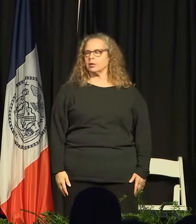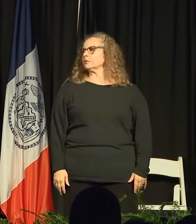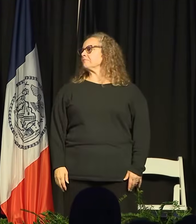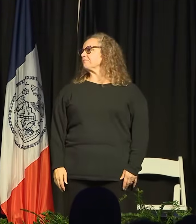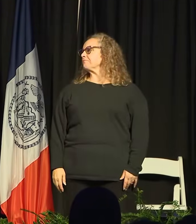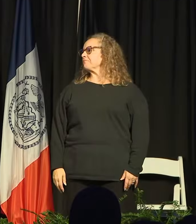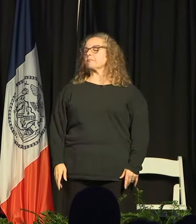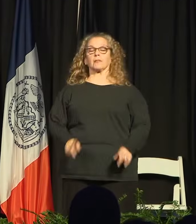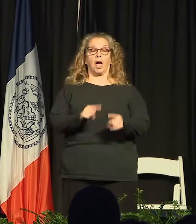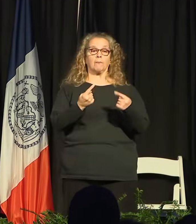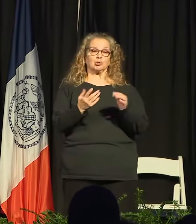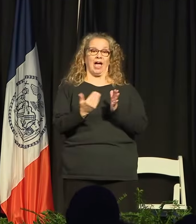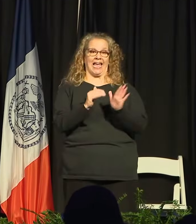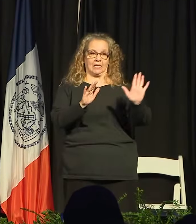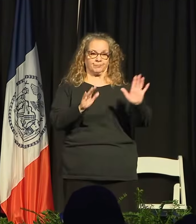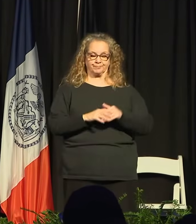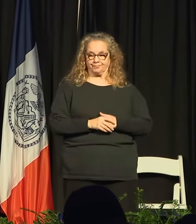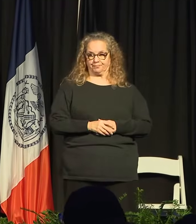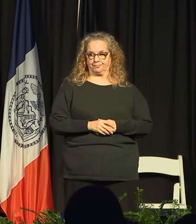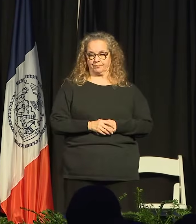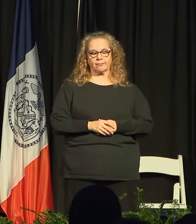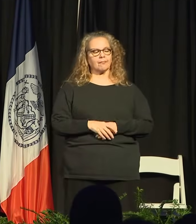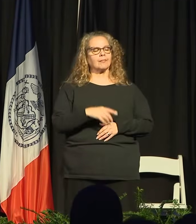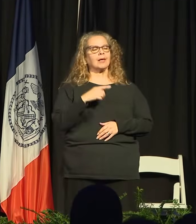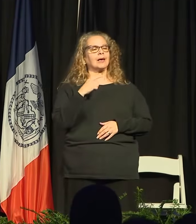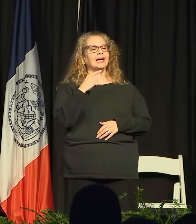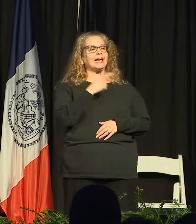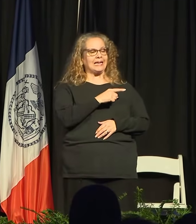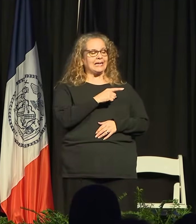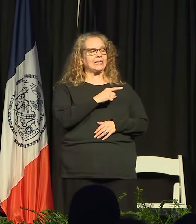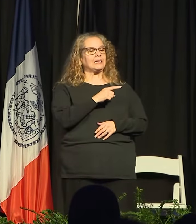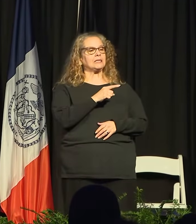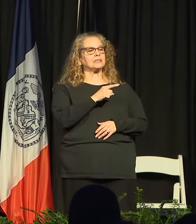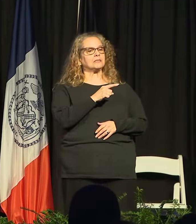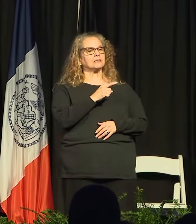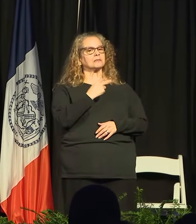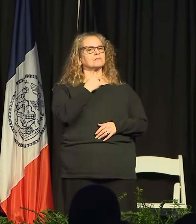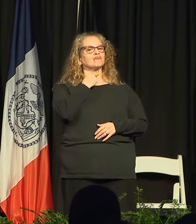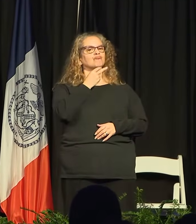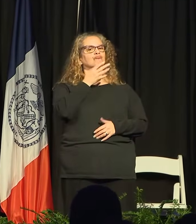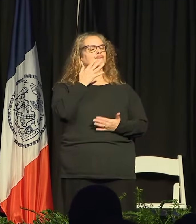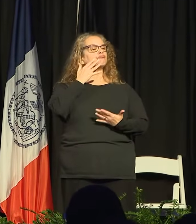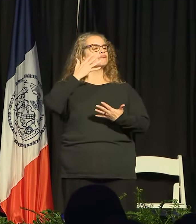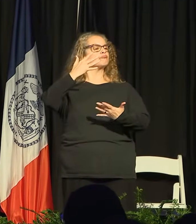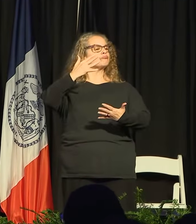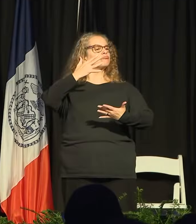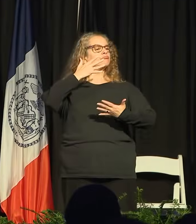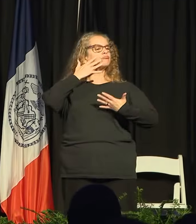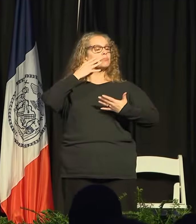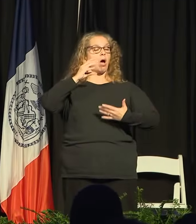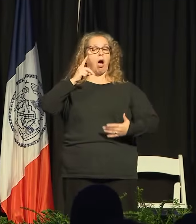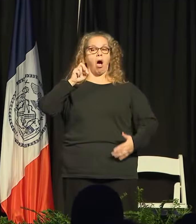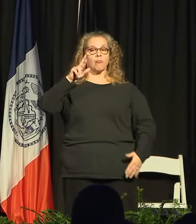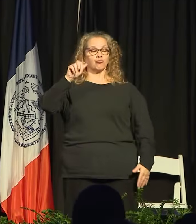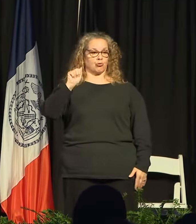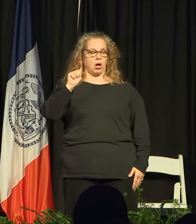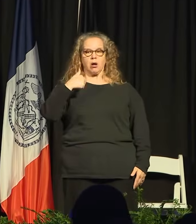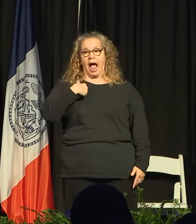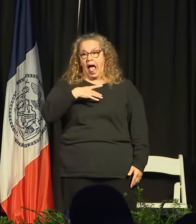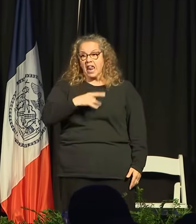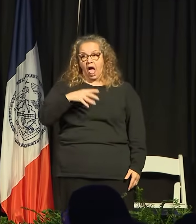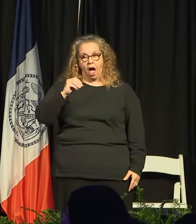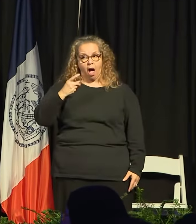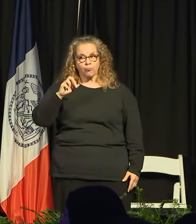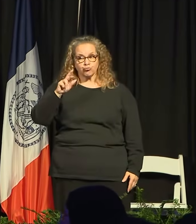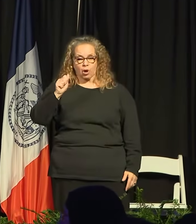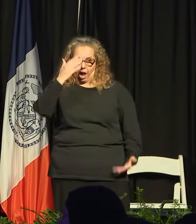Okay, so let's try this again. He's a classically trained vocalist. He can sing opera. I like opera.